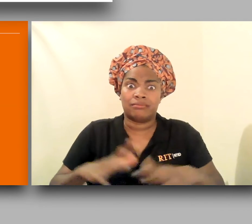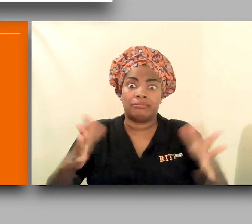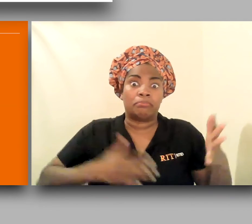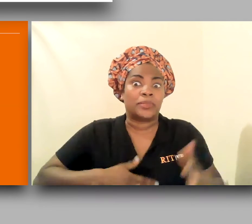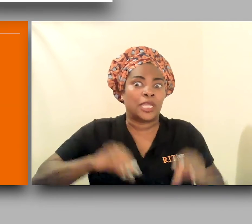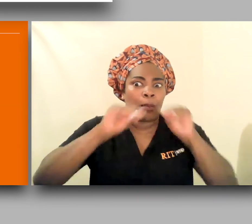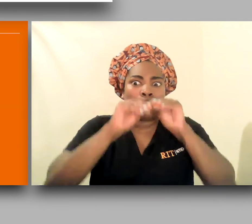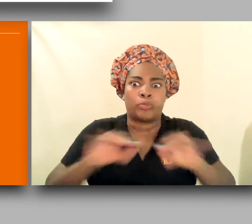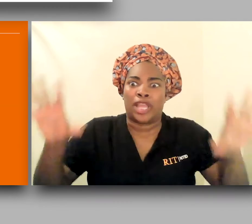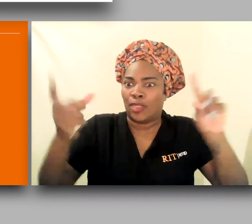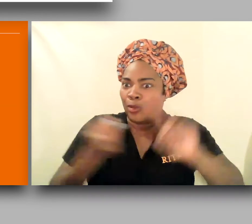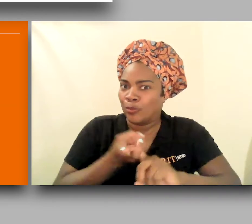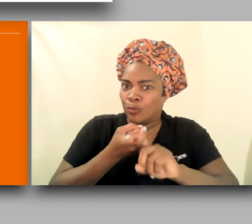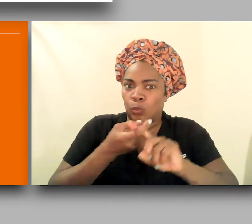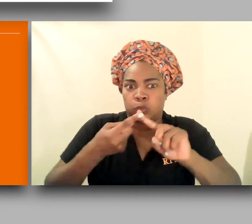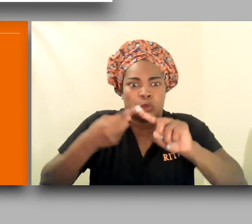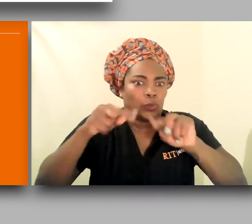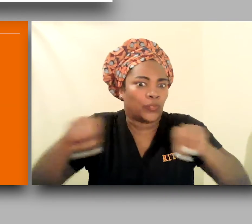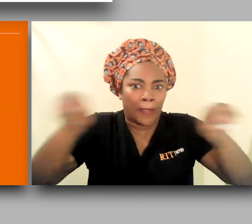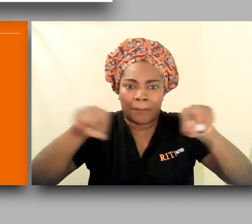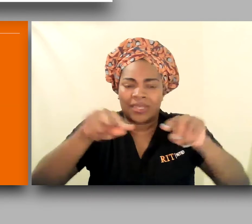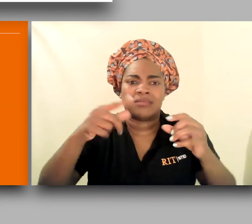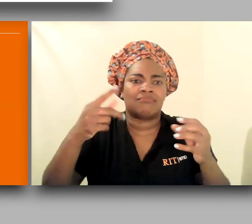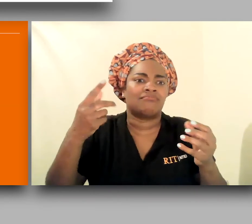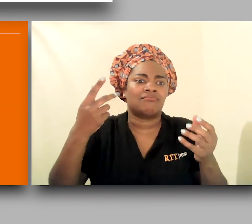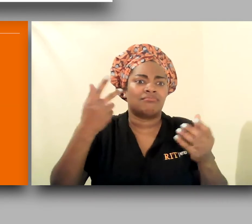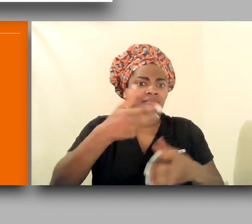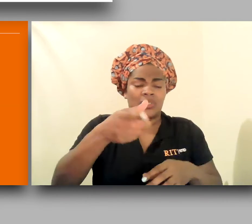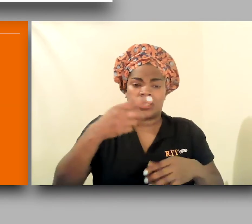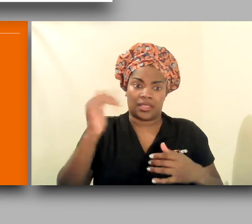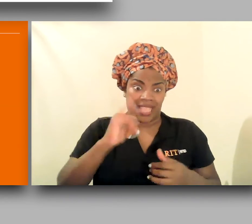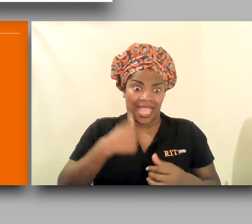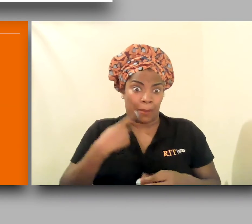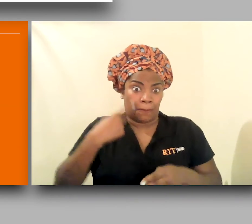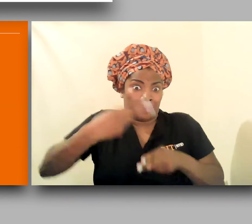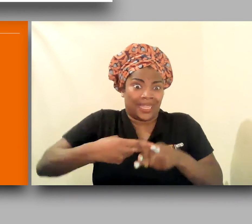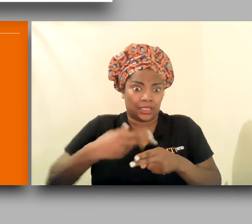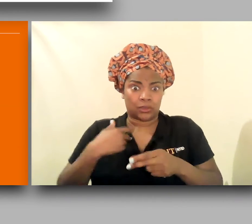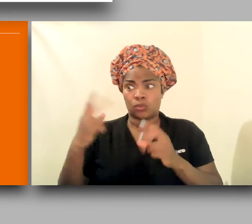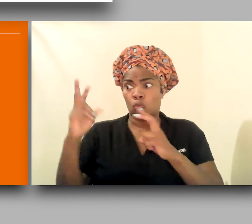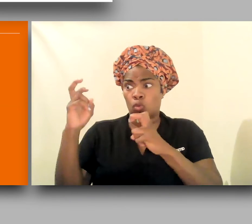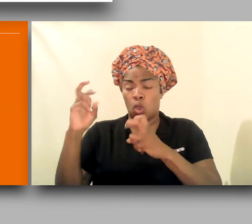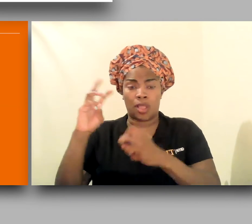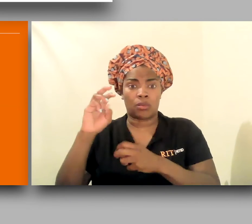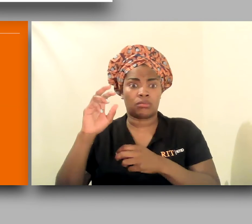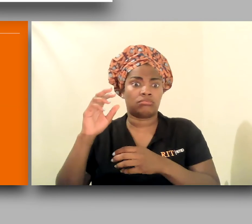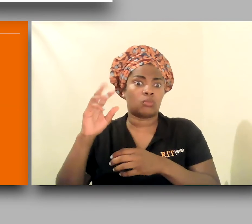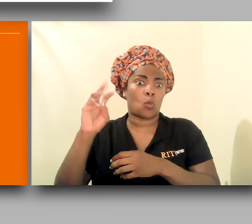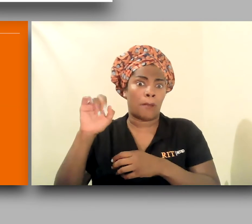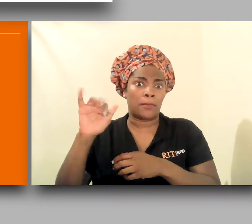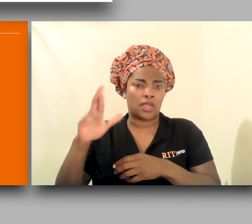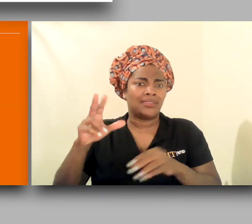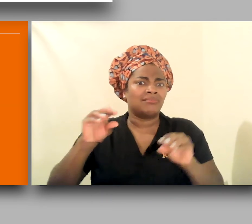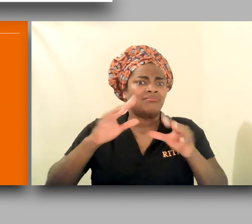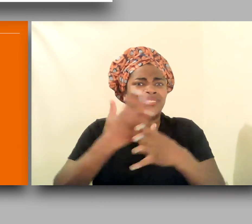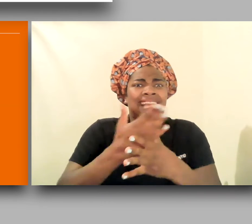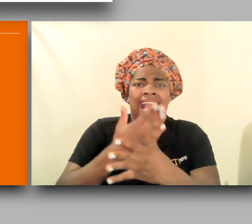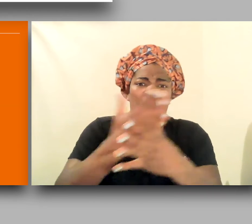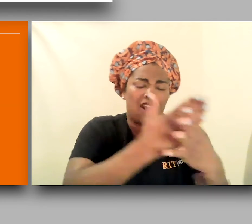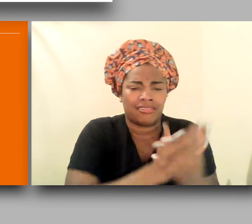them know about it. You can mention that the webinar was recorded and we can share it with them. We want to see as